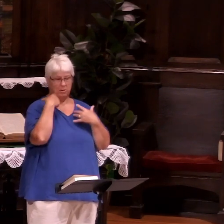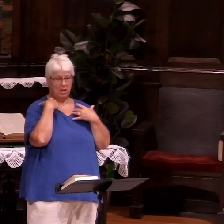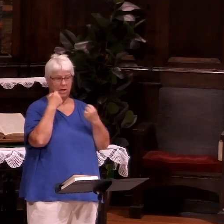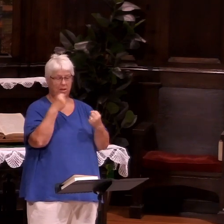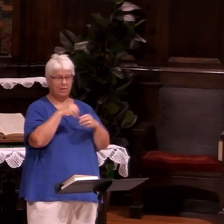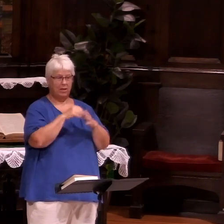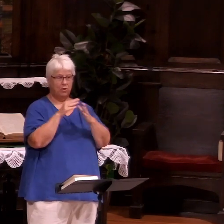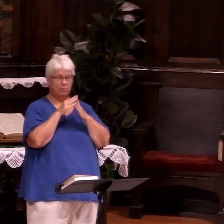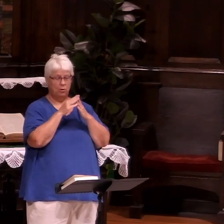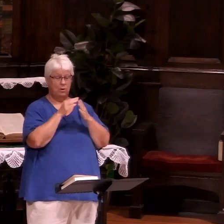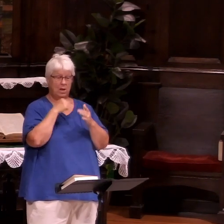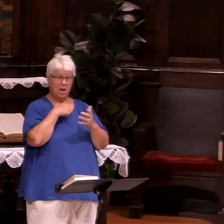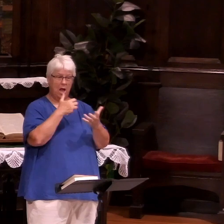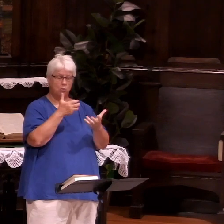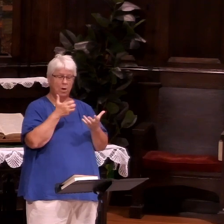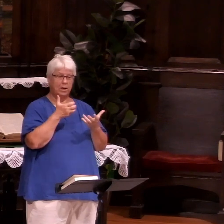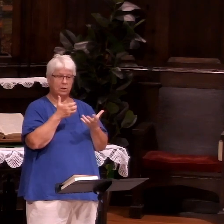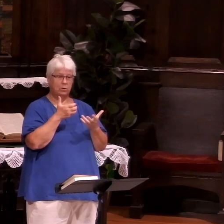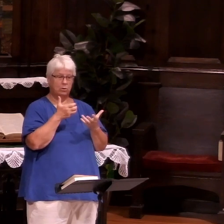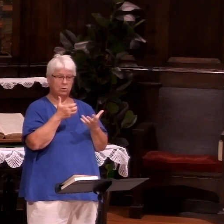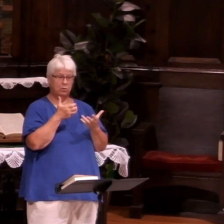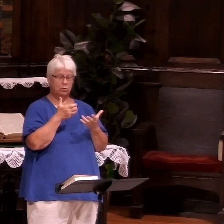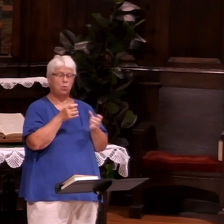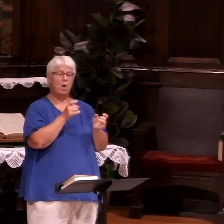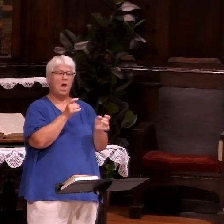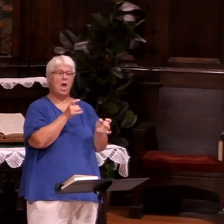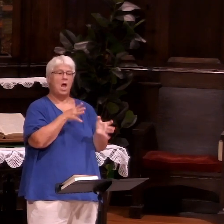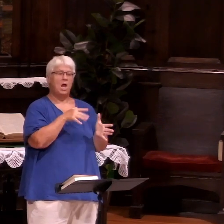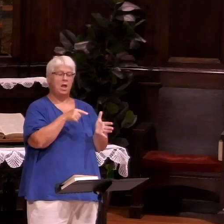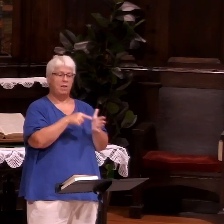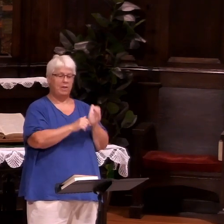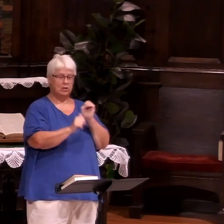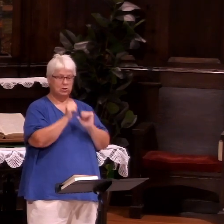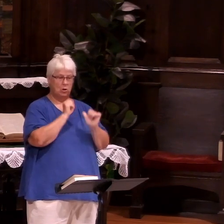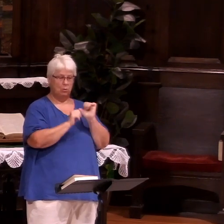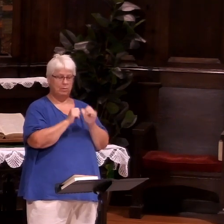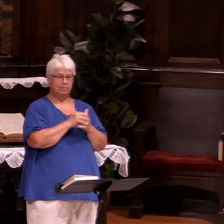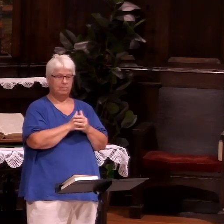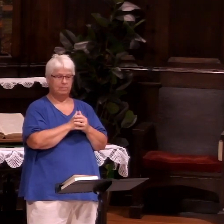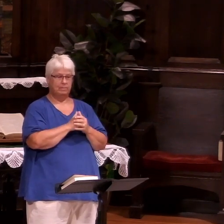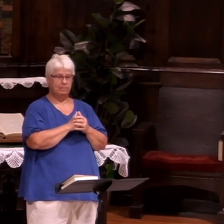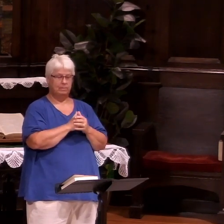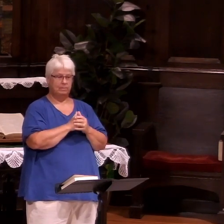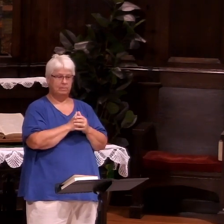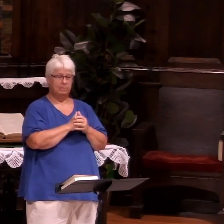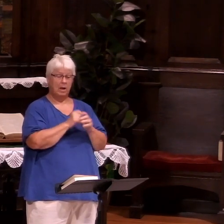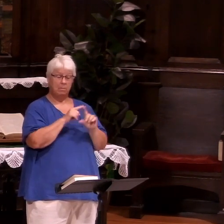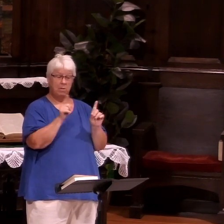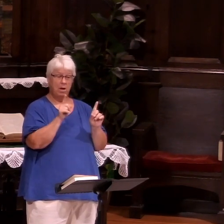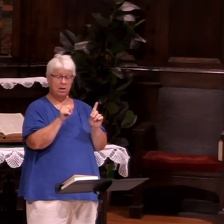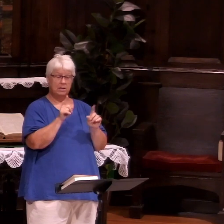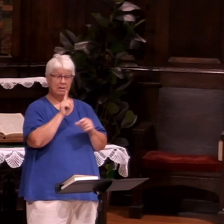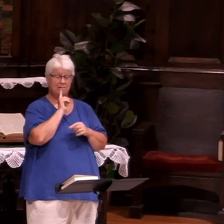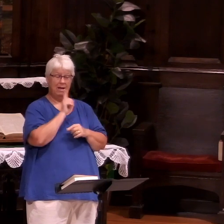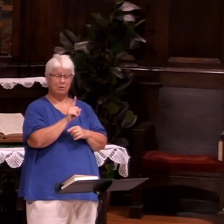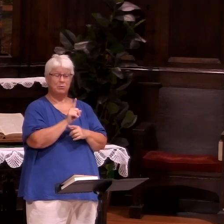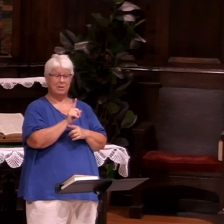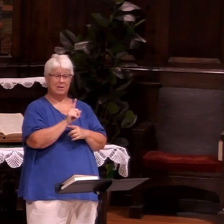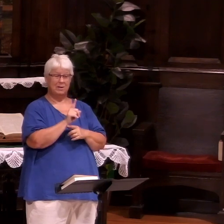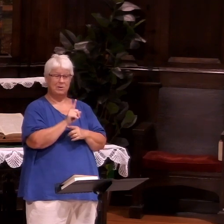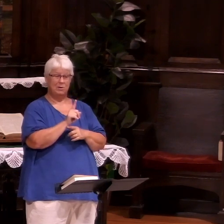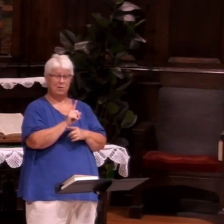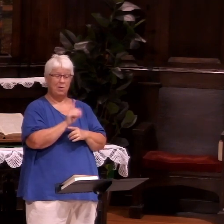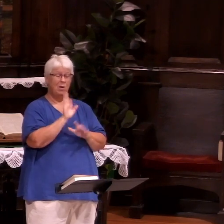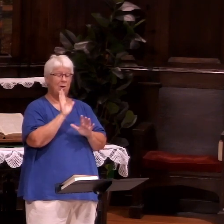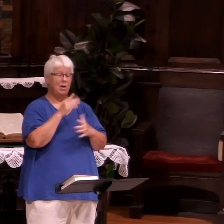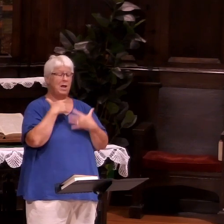on our communities. I wanted to hate this show. But it has actually been one